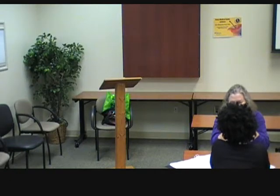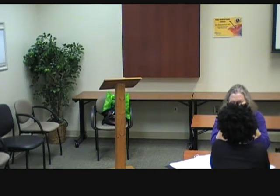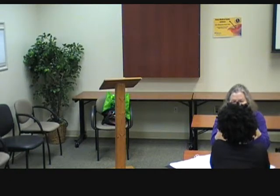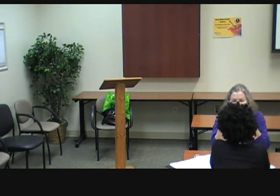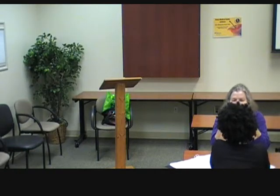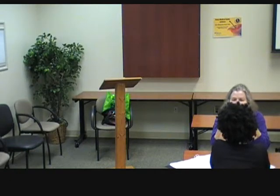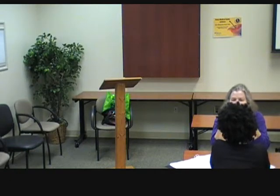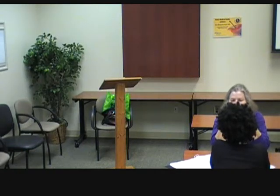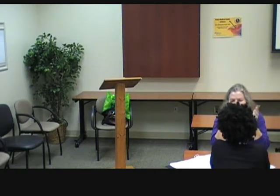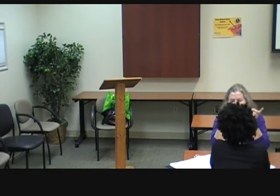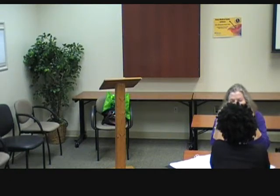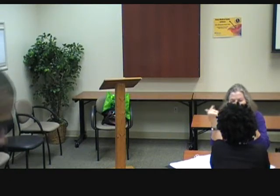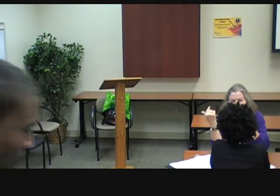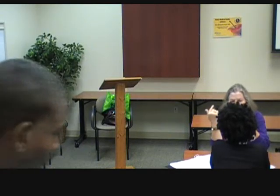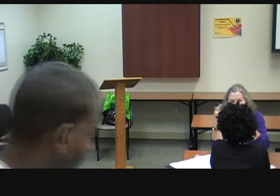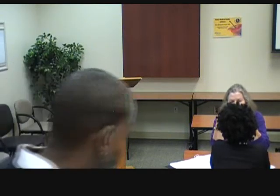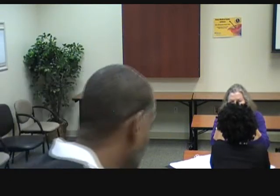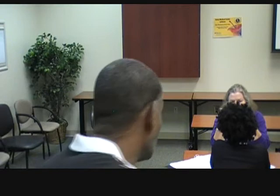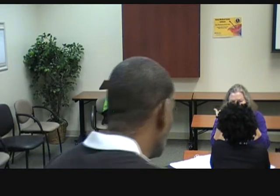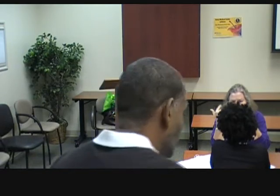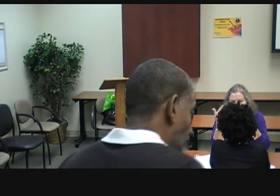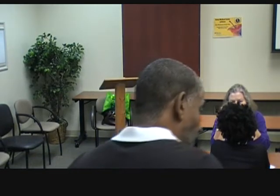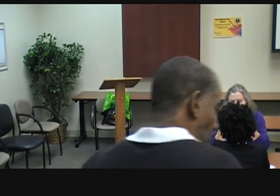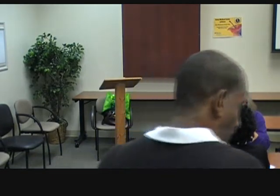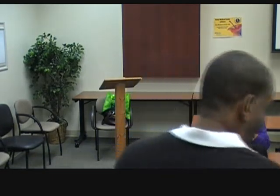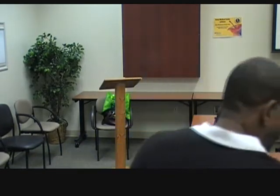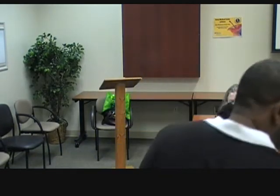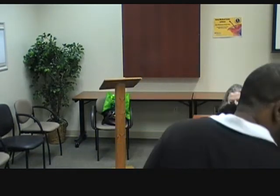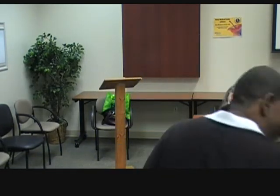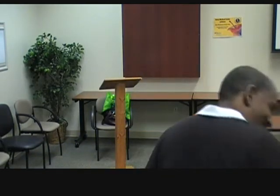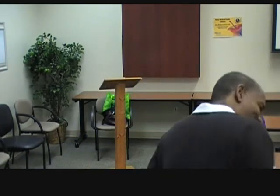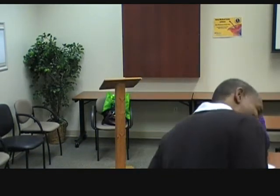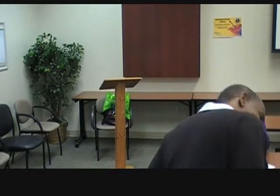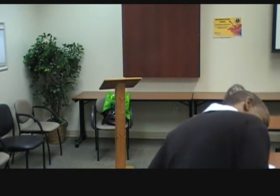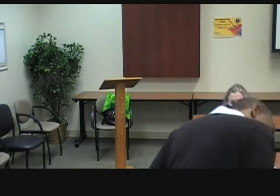So maybe it's close. I don't think it's in the other anything else.